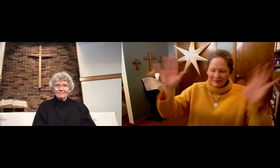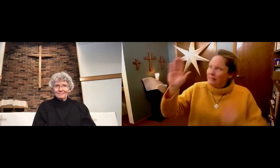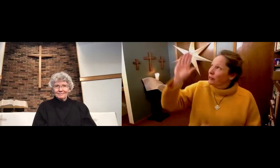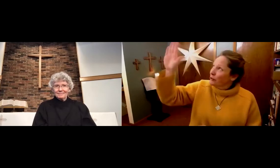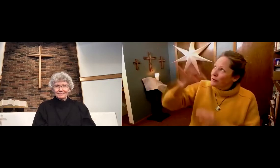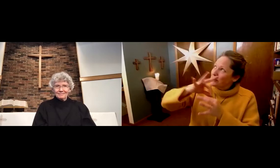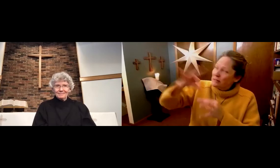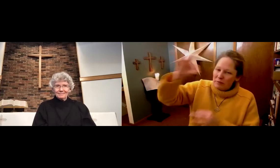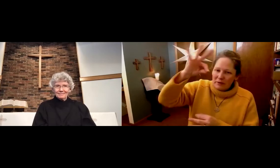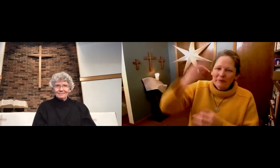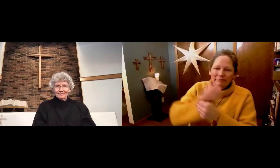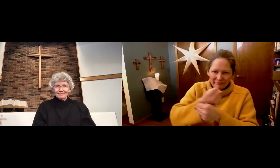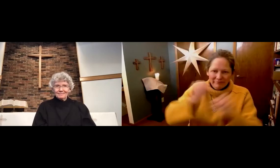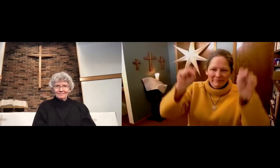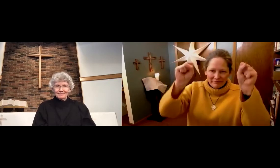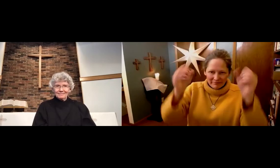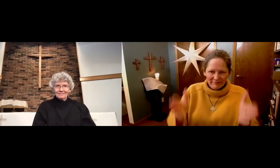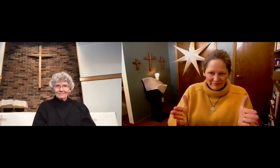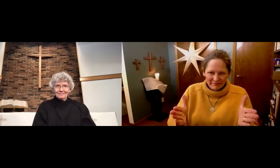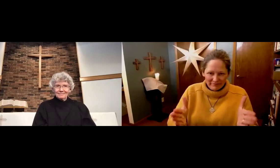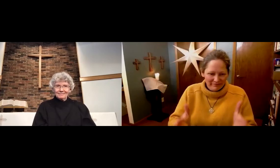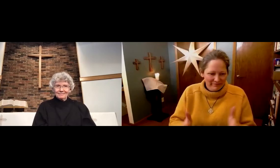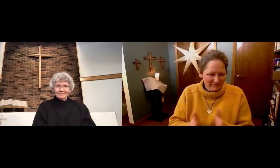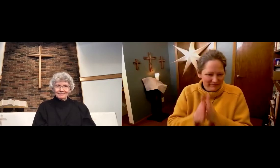and our salvation.